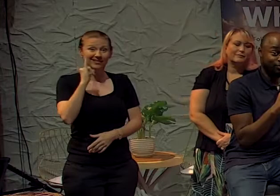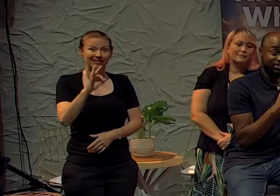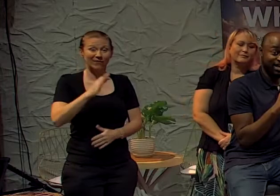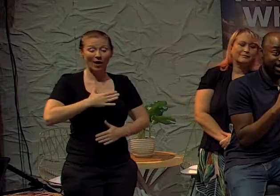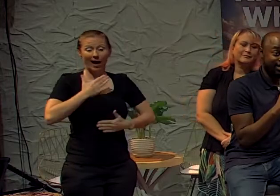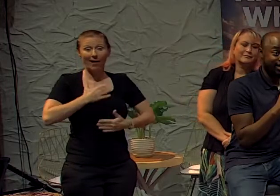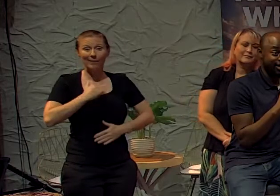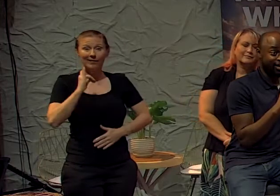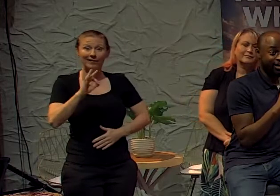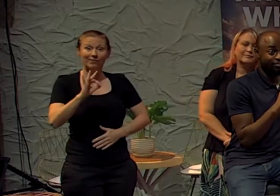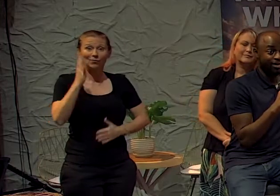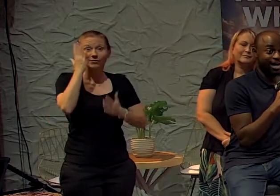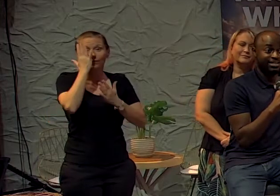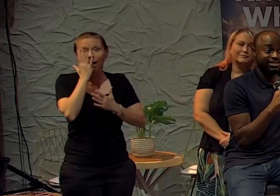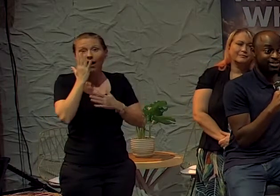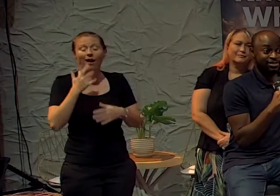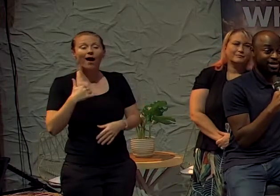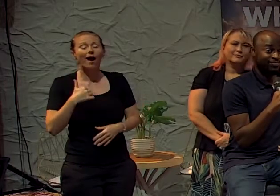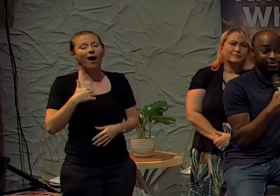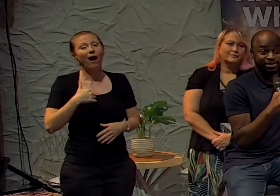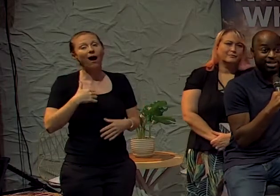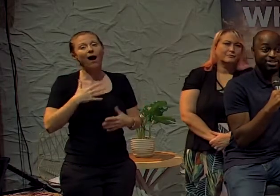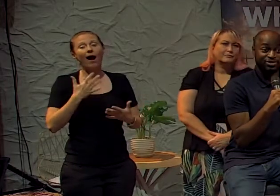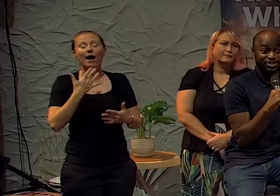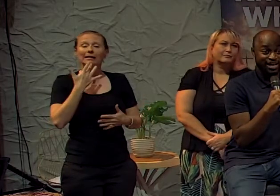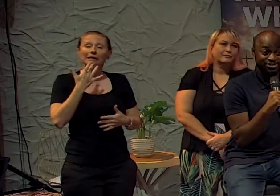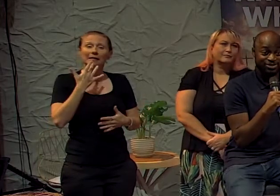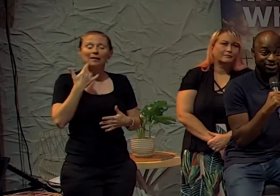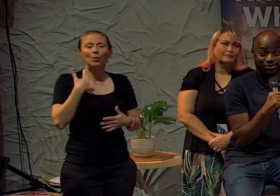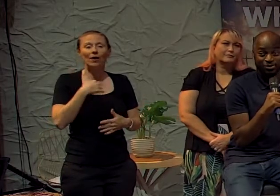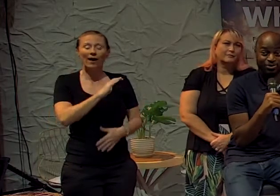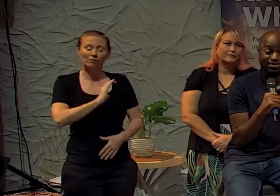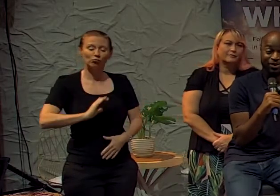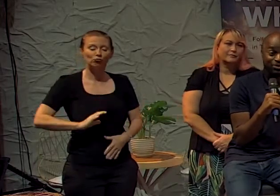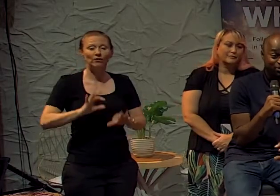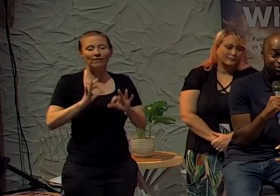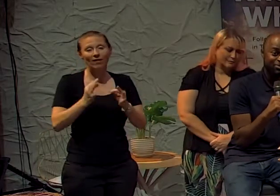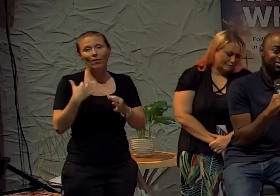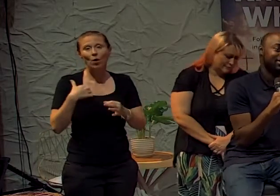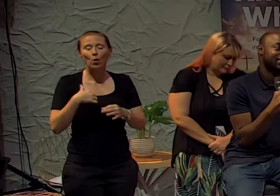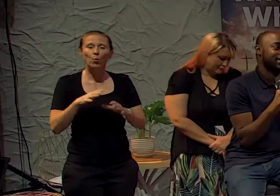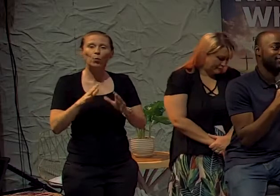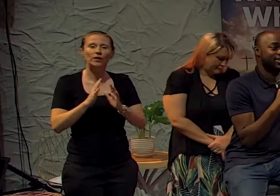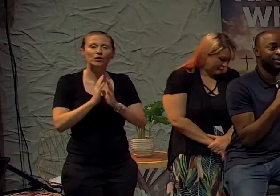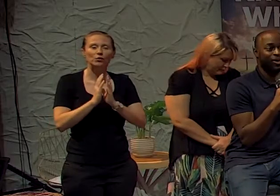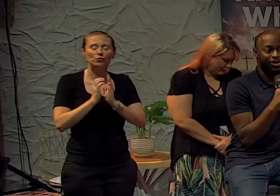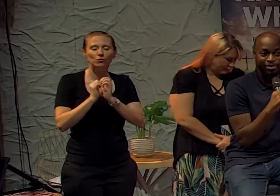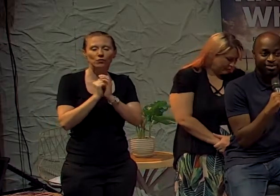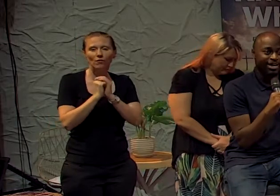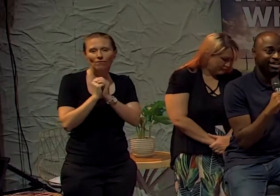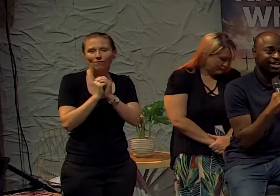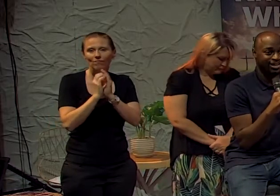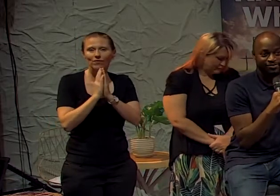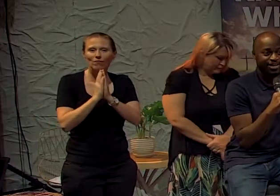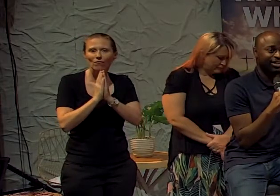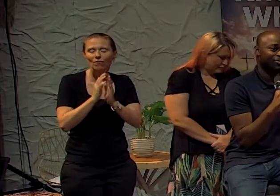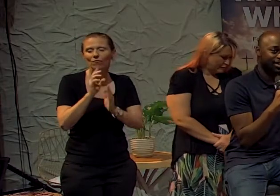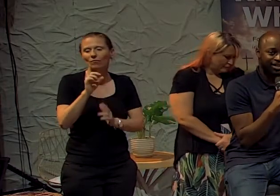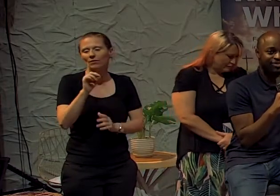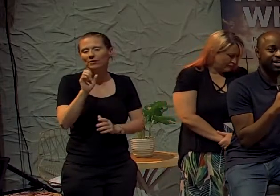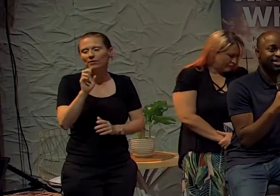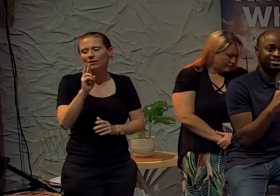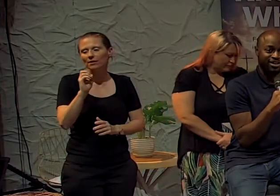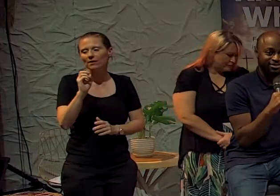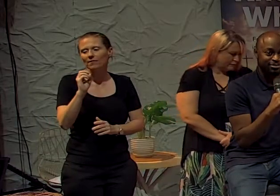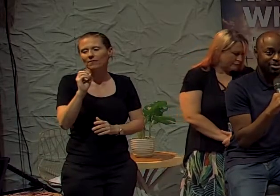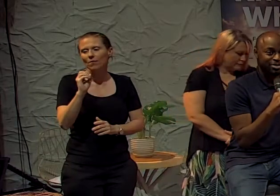us if we're sad. Ideally, we have a really nice Christian household where we do devotionals and they know all about God and they love God and we